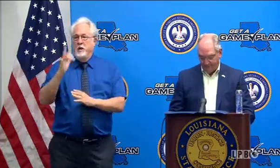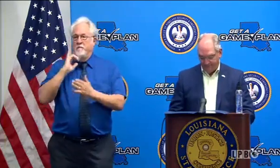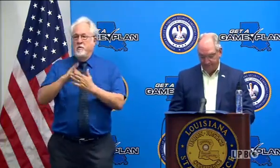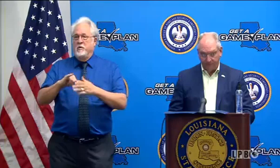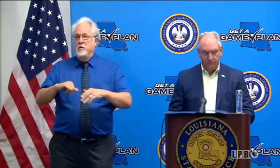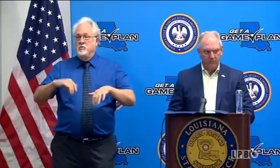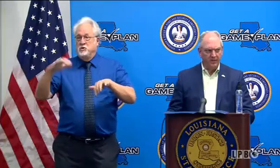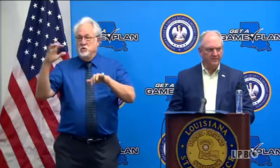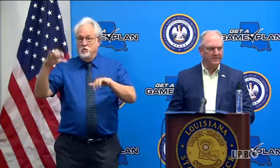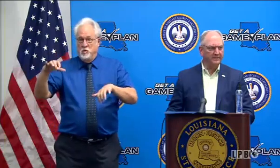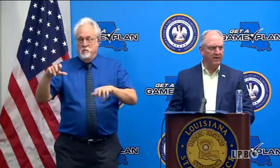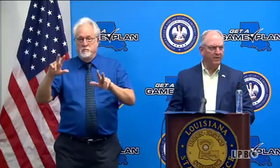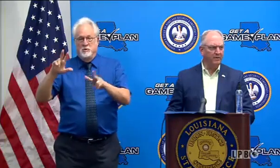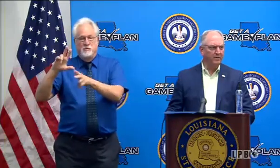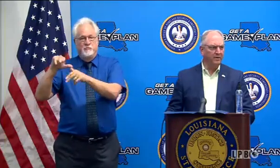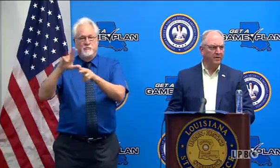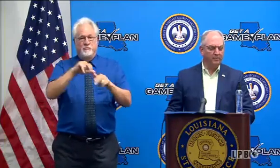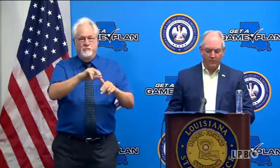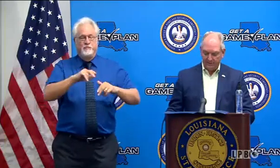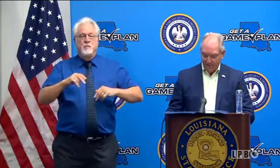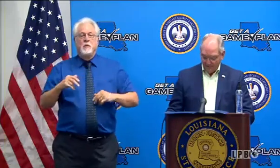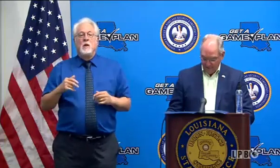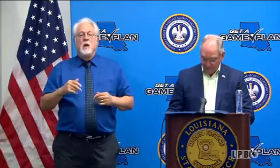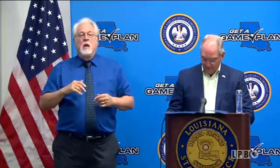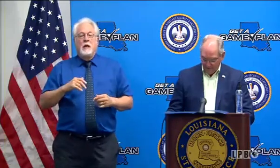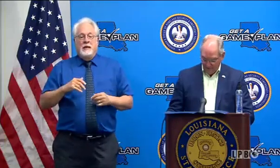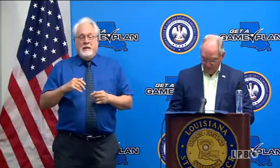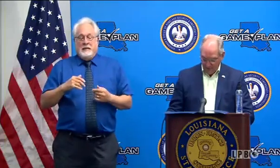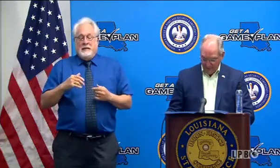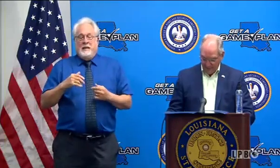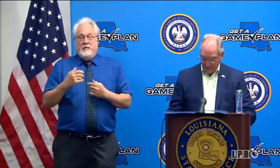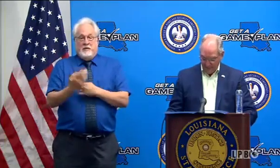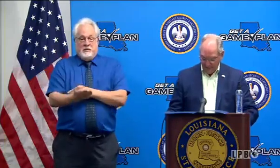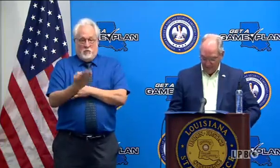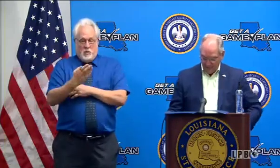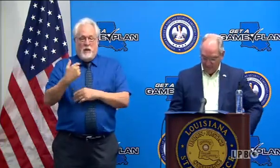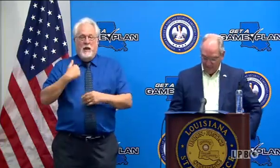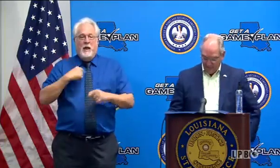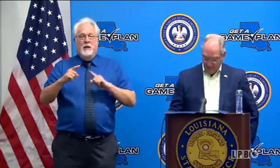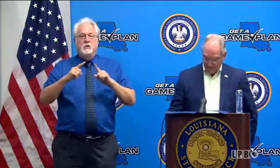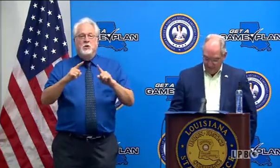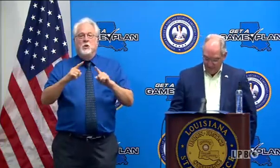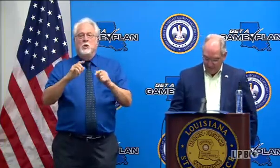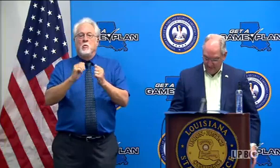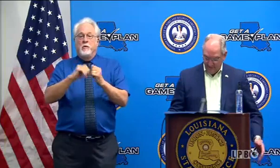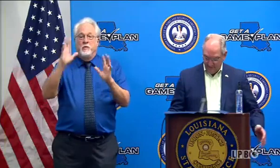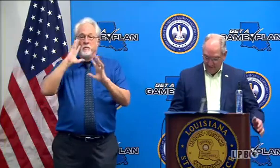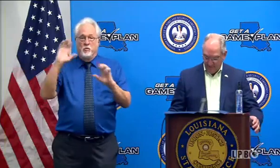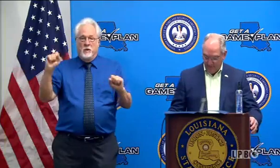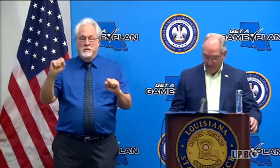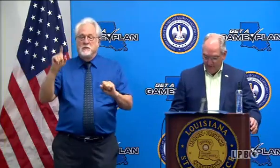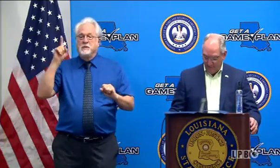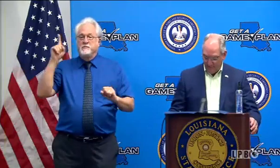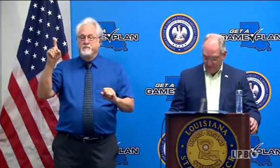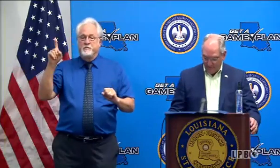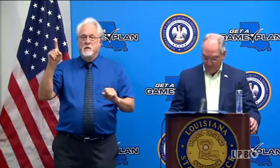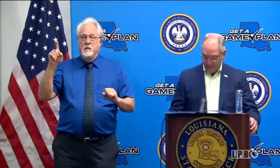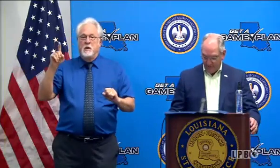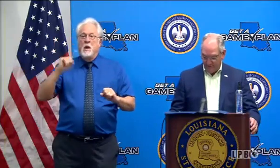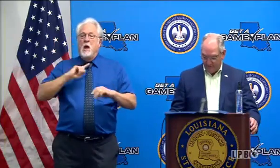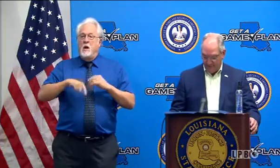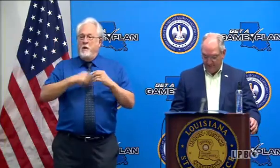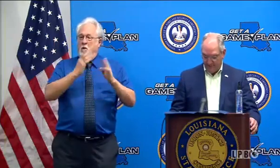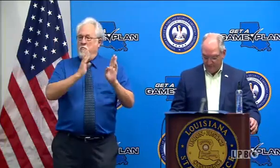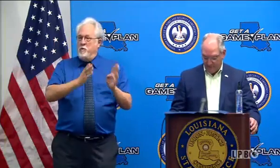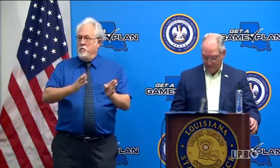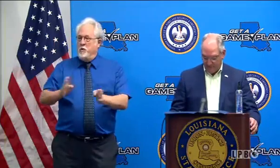storms. Since our press conference this morning, I spoke with the President about our